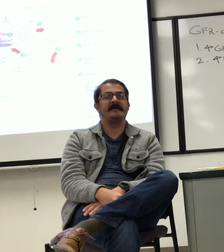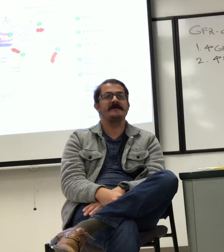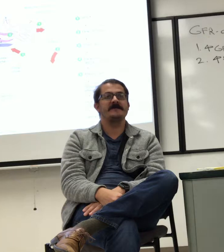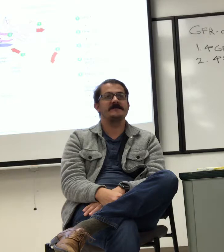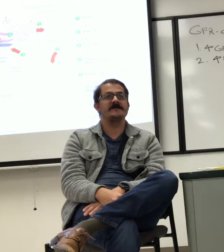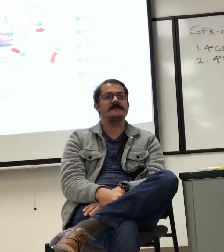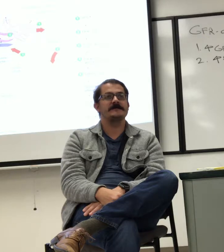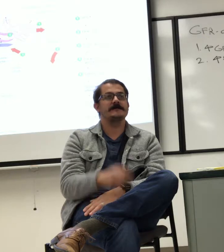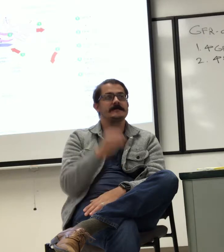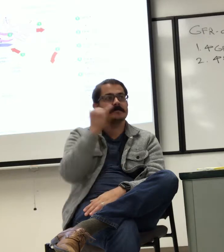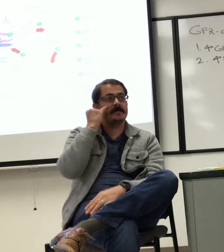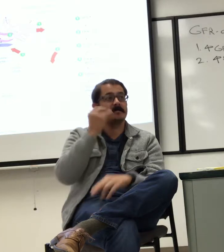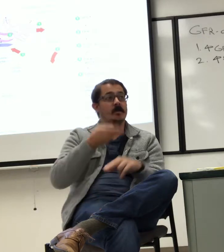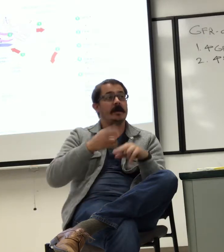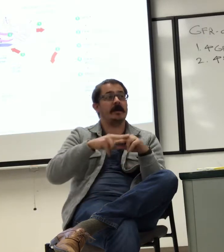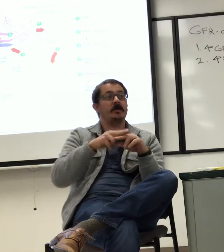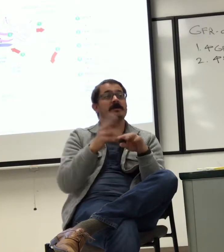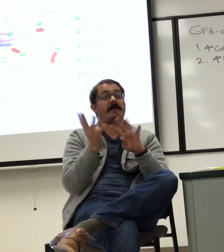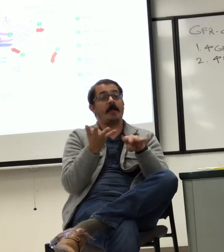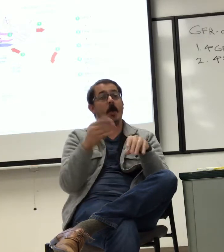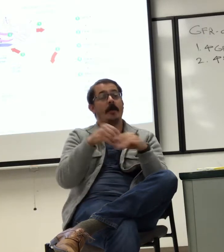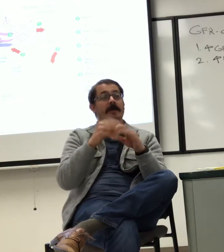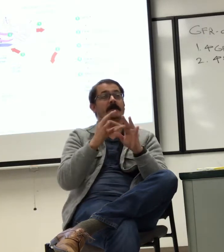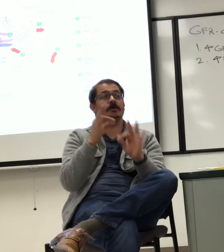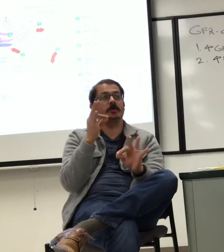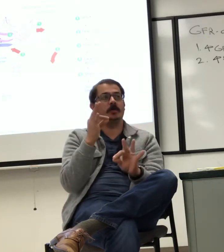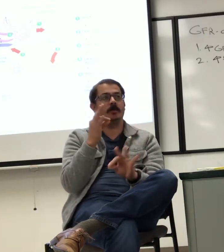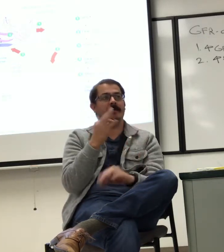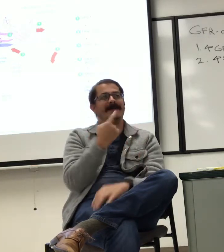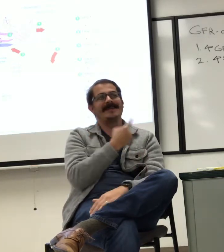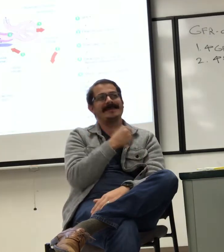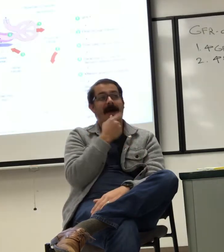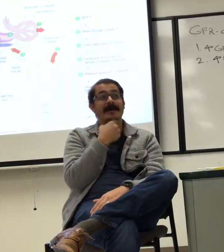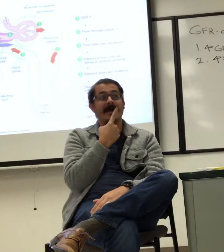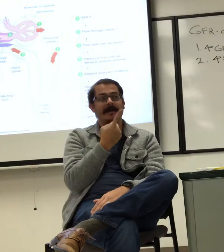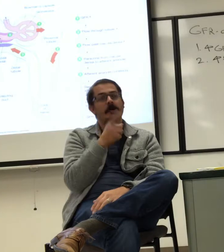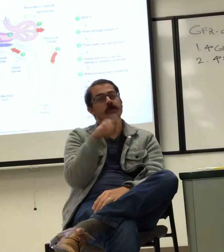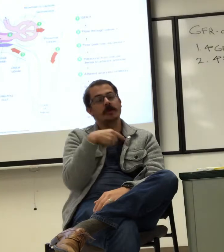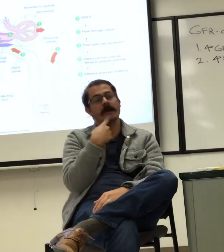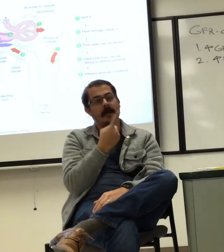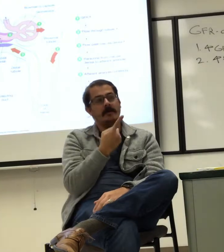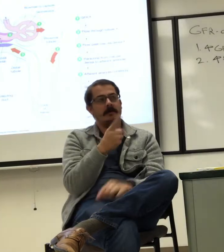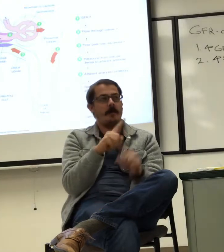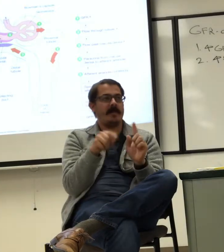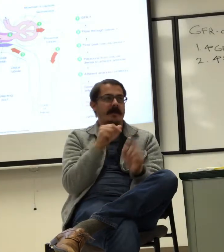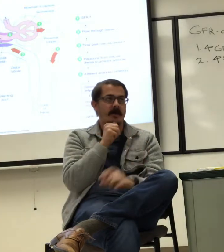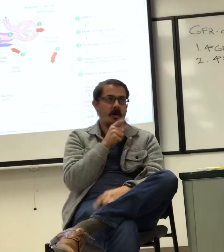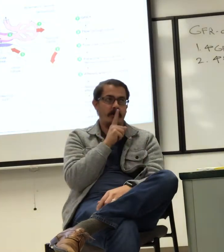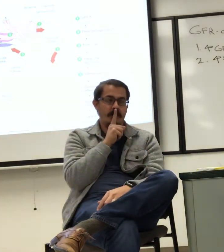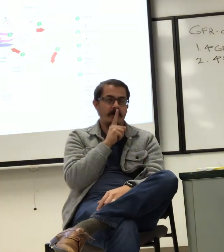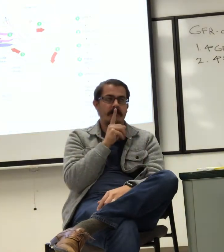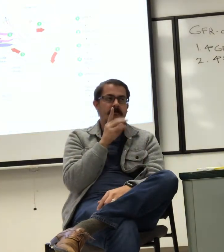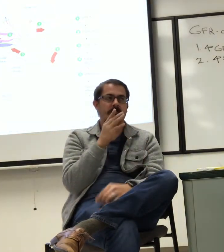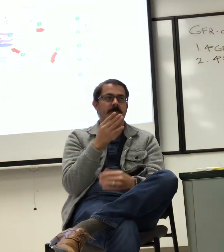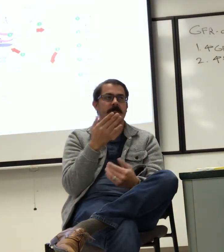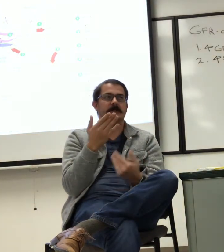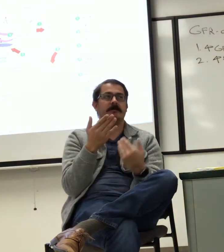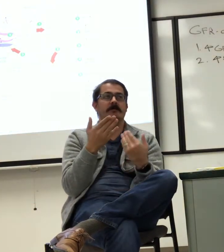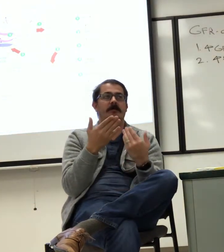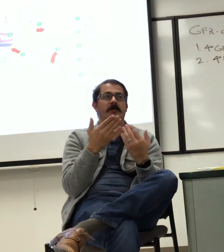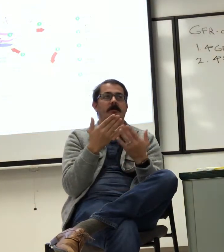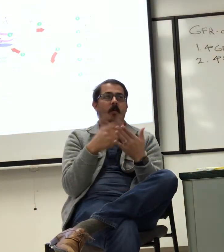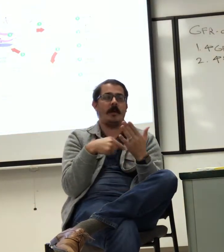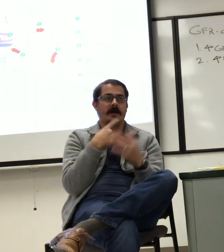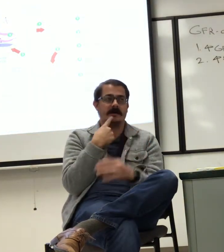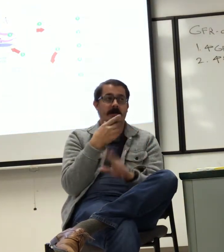So if you're increasing the flow in the tube, what they're not telling you, which they should, is what I said